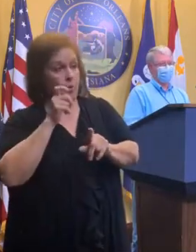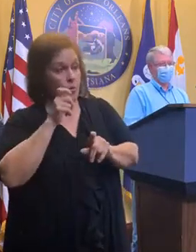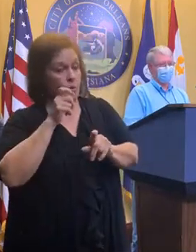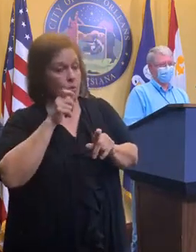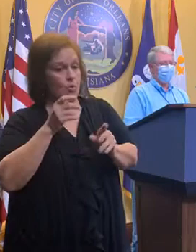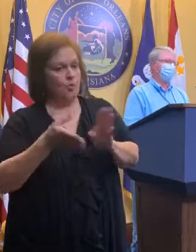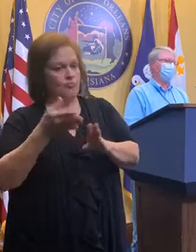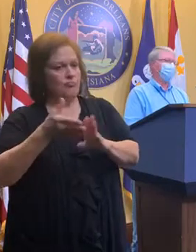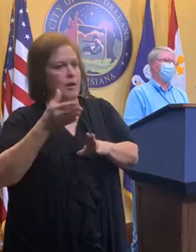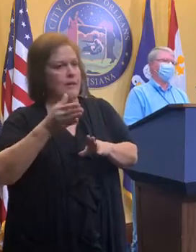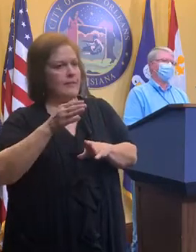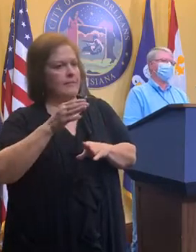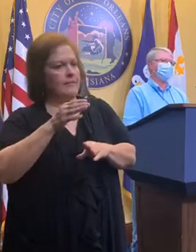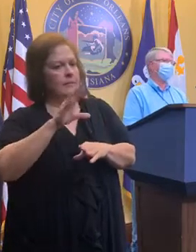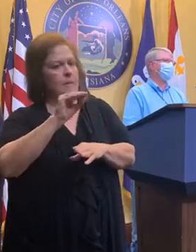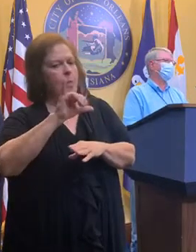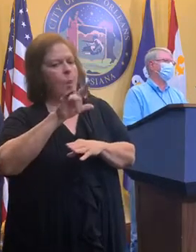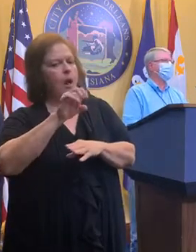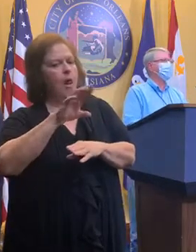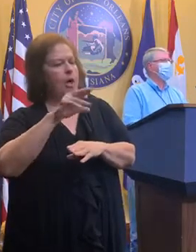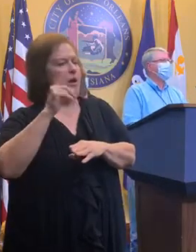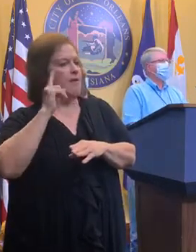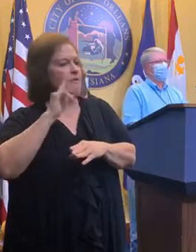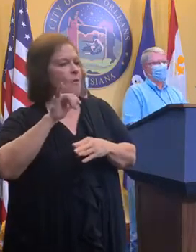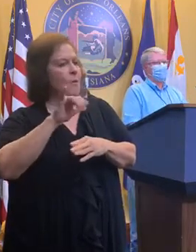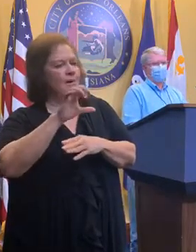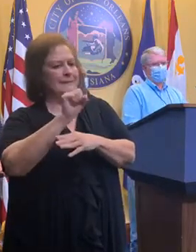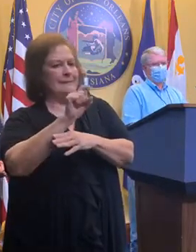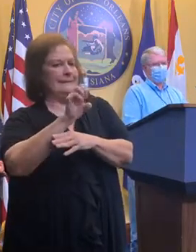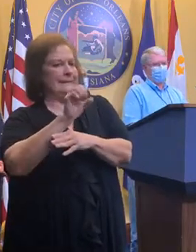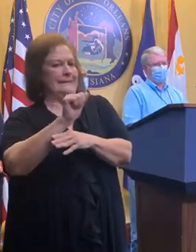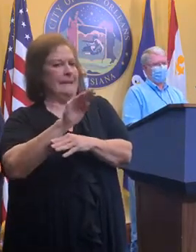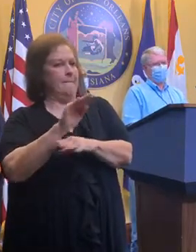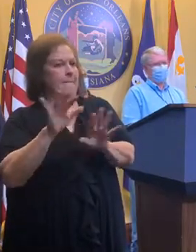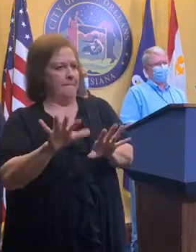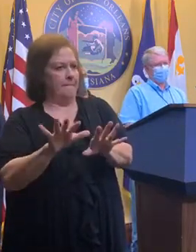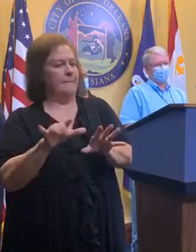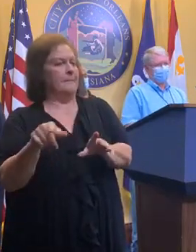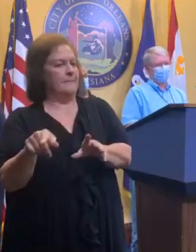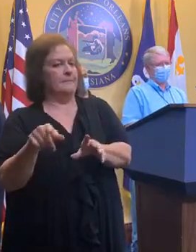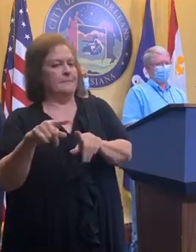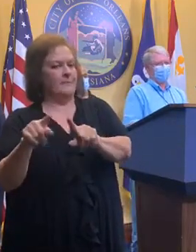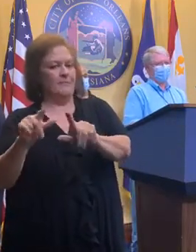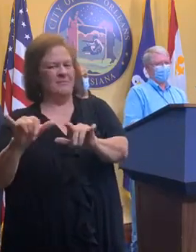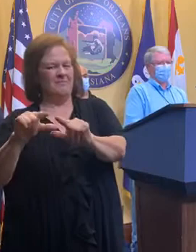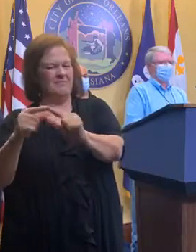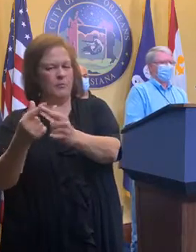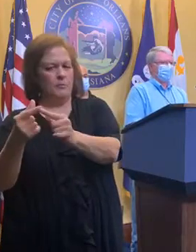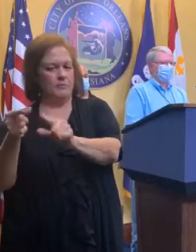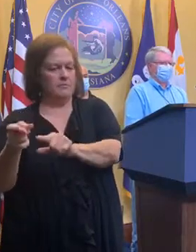boilers to produce the steam to keep the other turbines going. We're keeping over additional